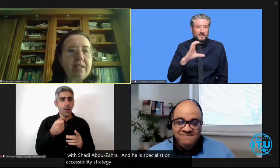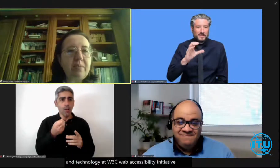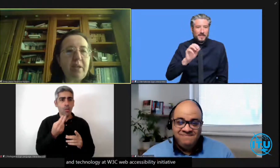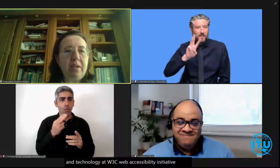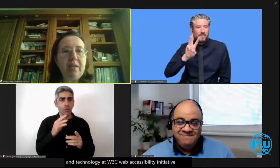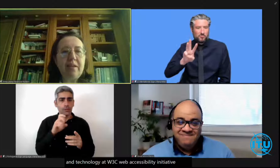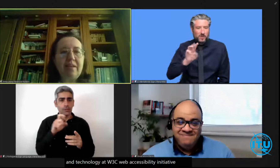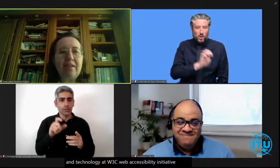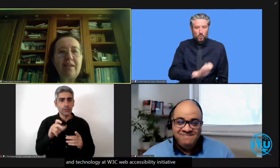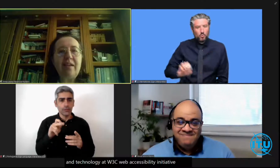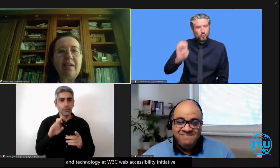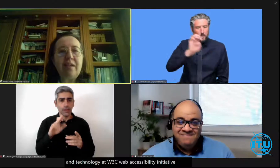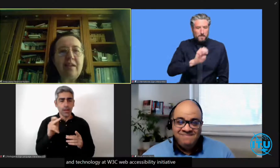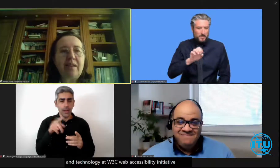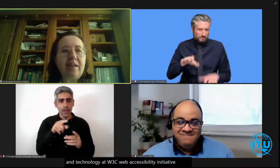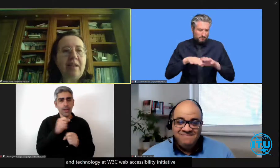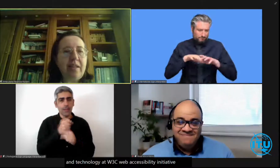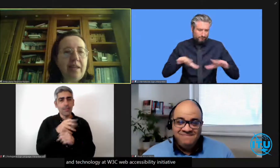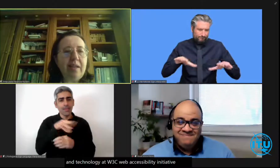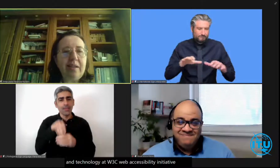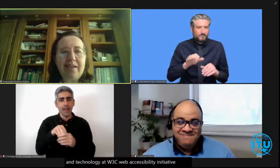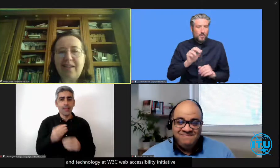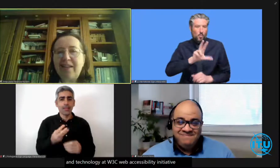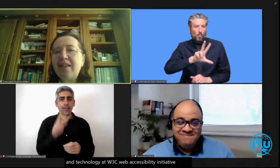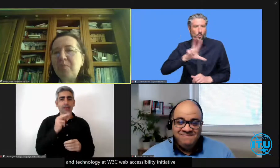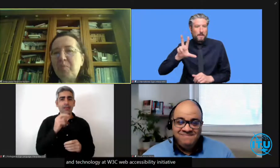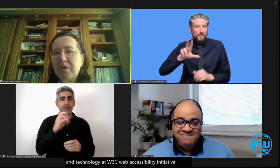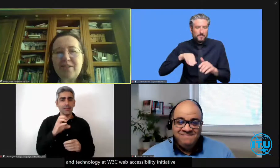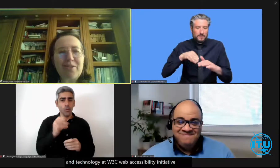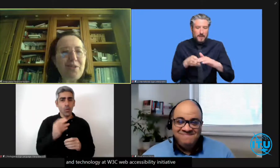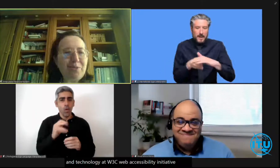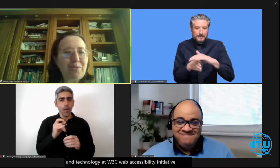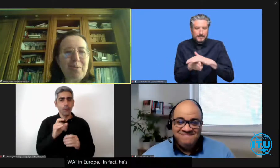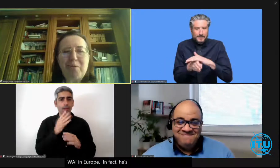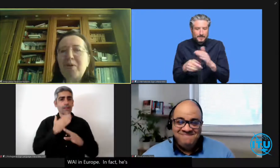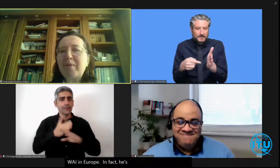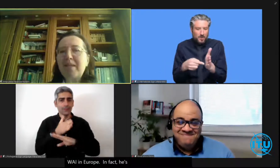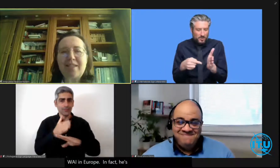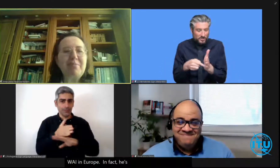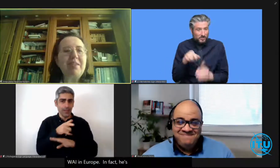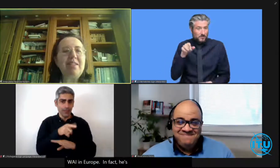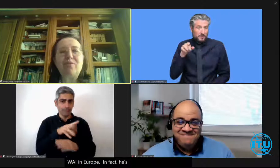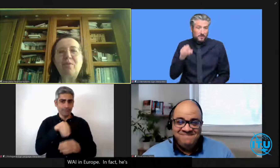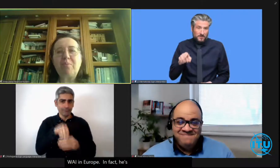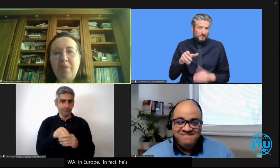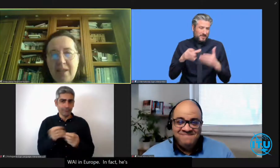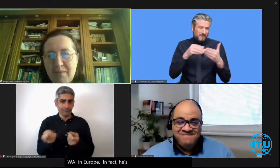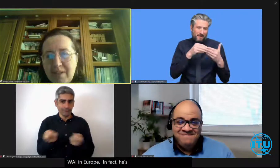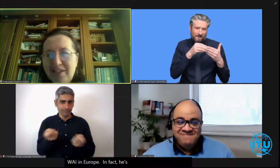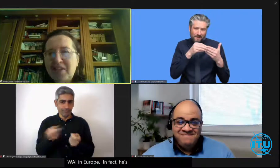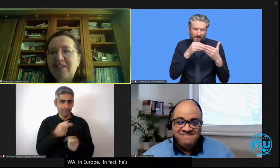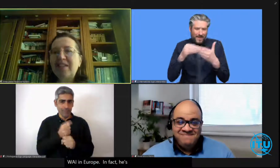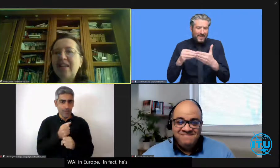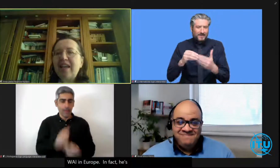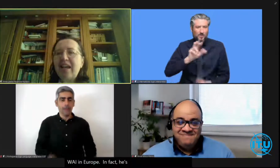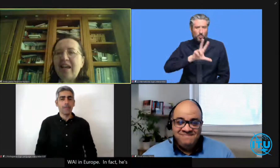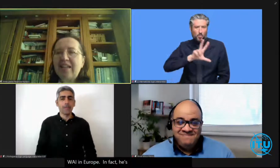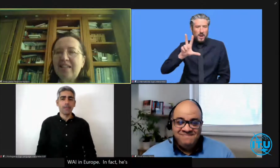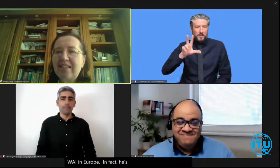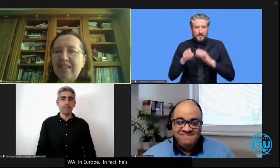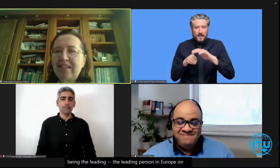fact, he's being the leading person in Europe on web accessibility for many